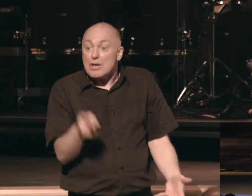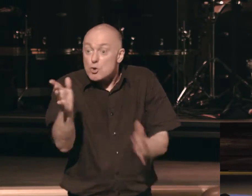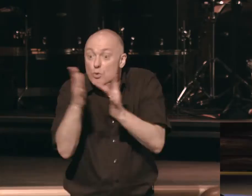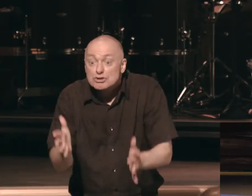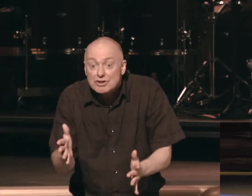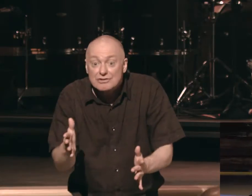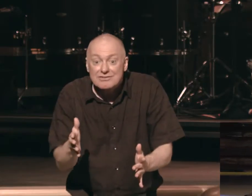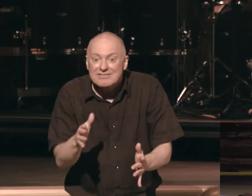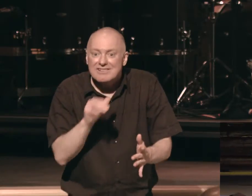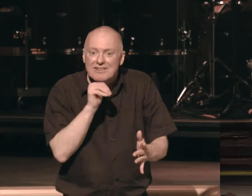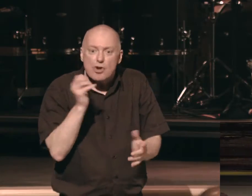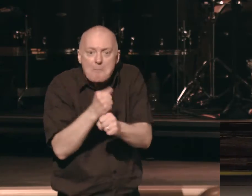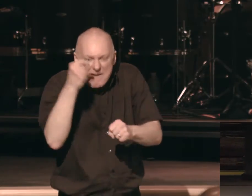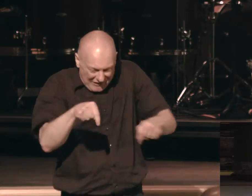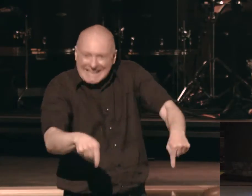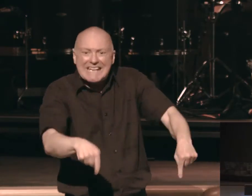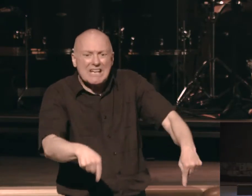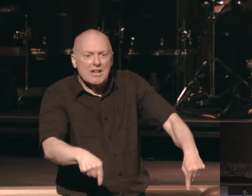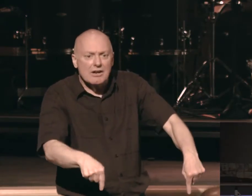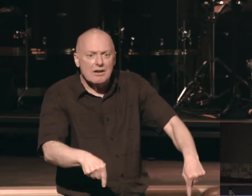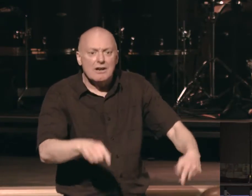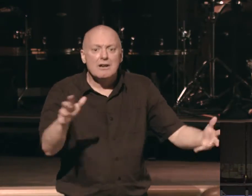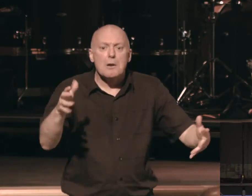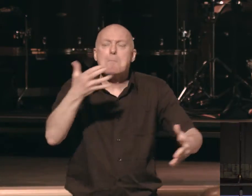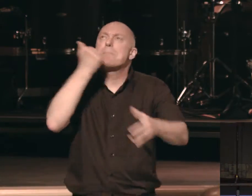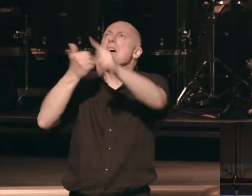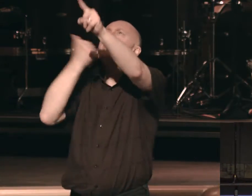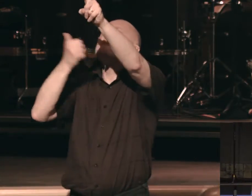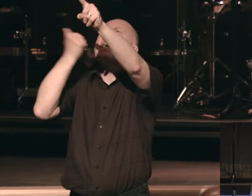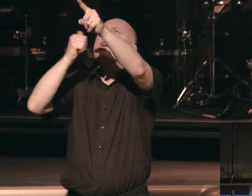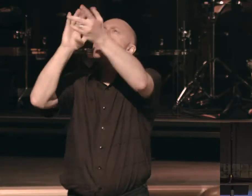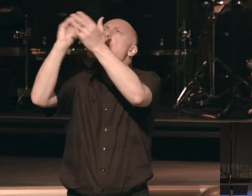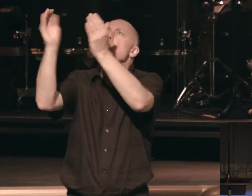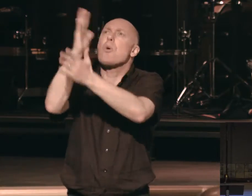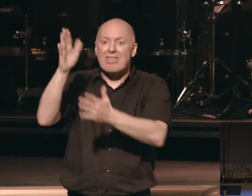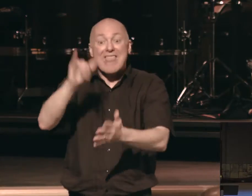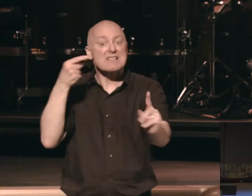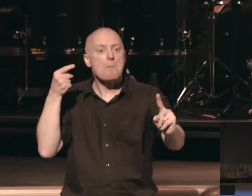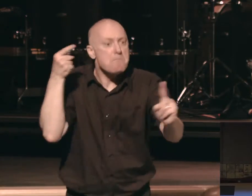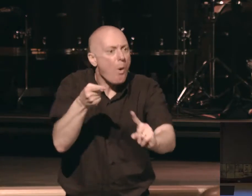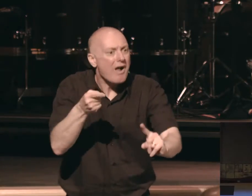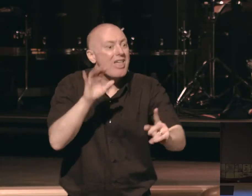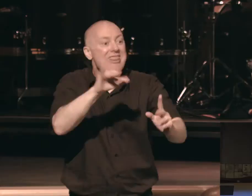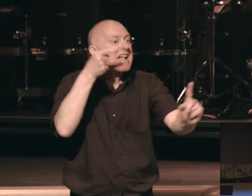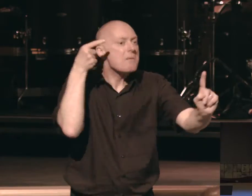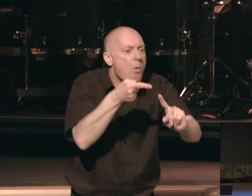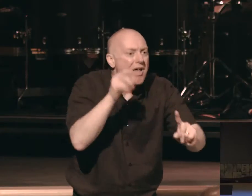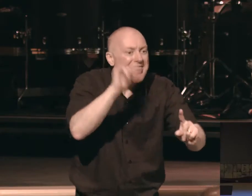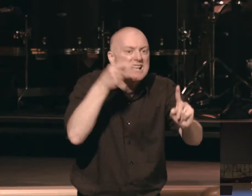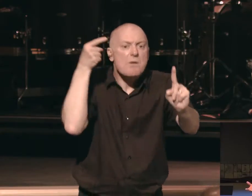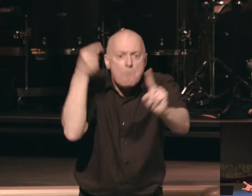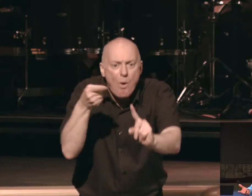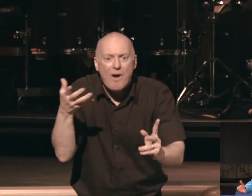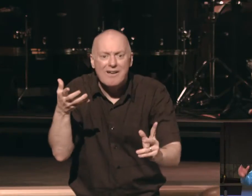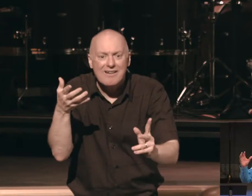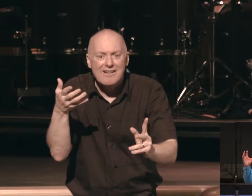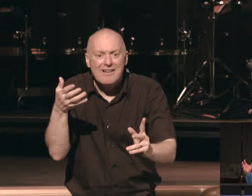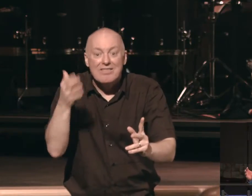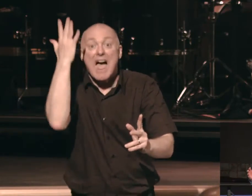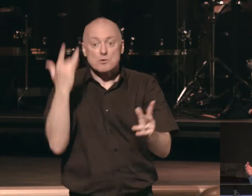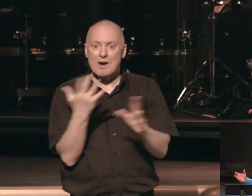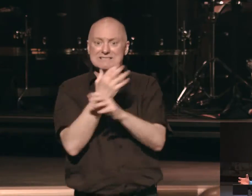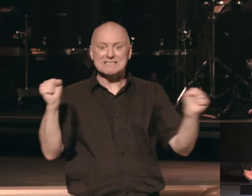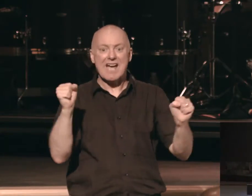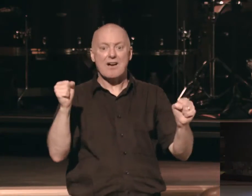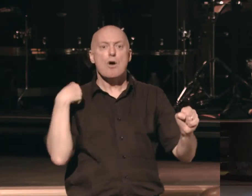are made for something so much greater, so much better, so much more glorious. That's the point, loved ones. That's the point. That's what's being said even right here. We